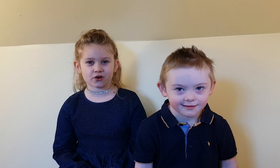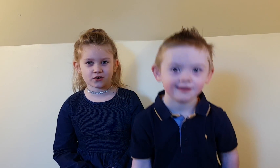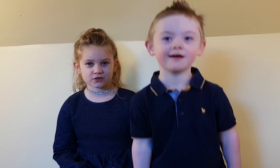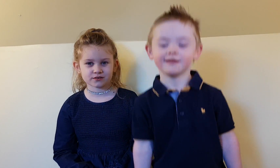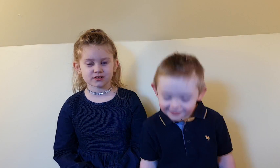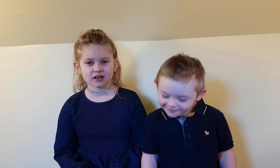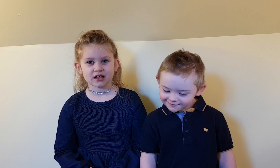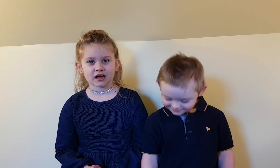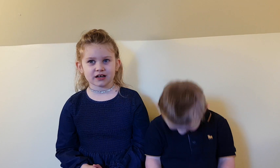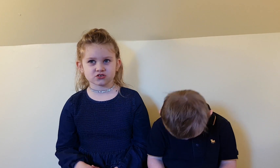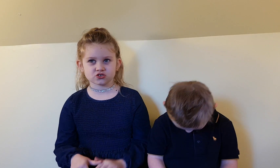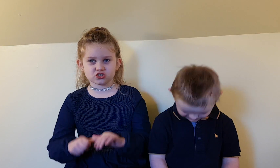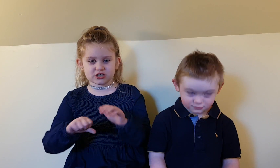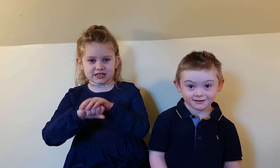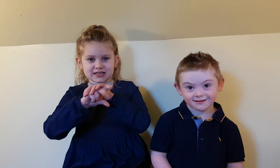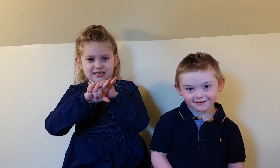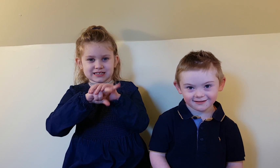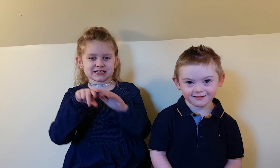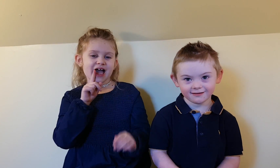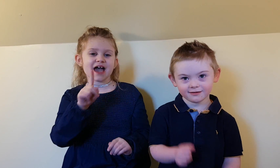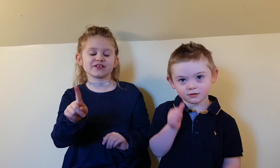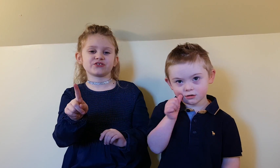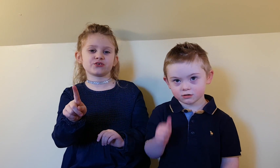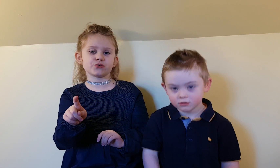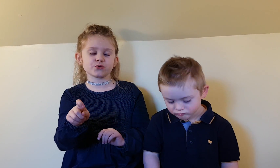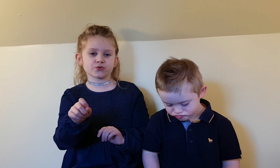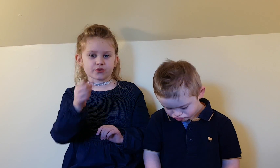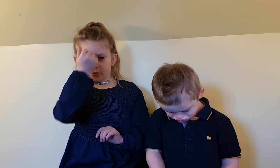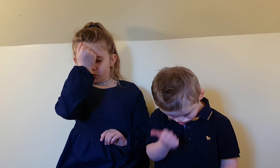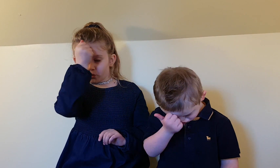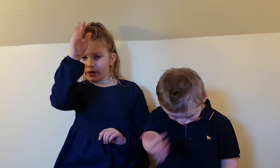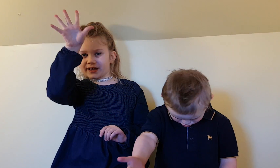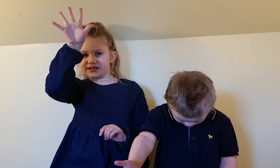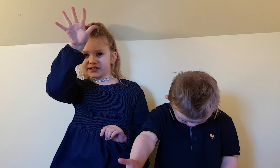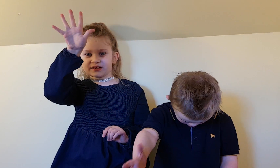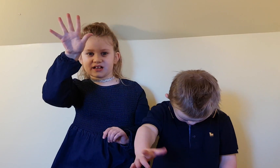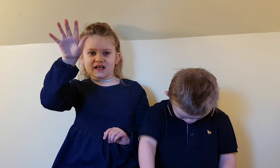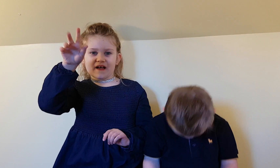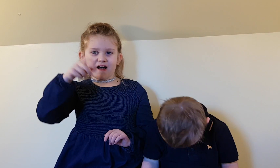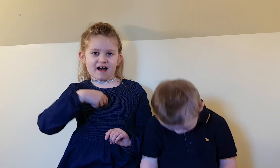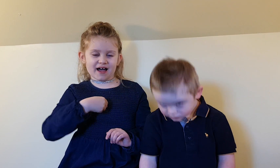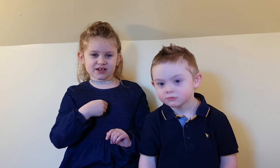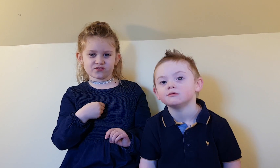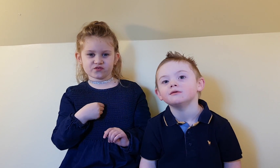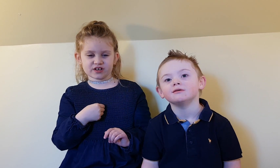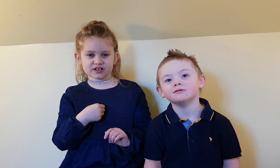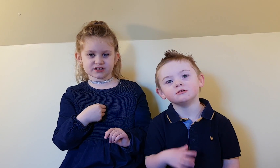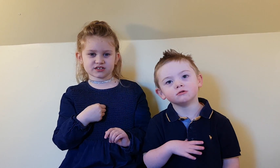all. And she said to the whale, I feel